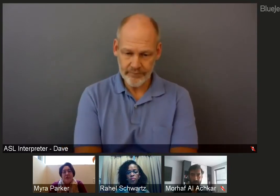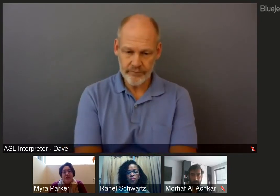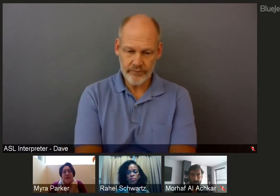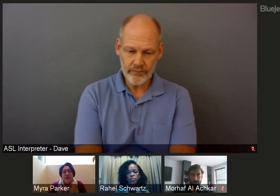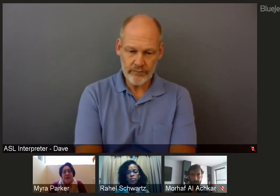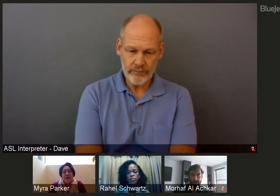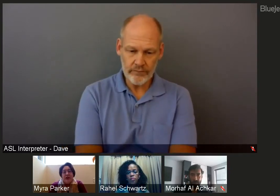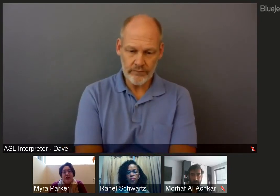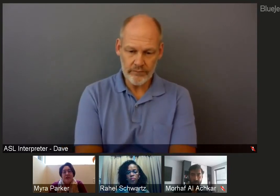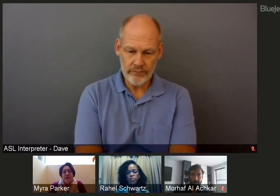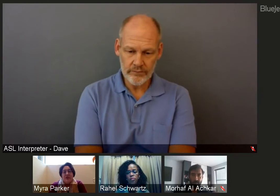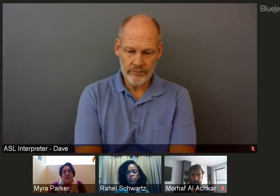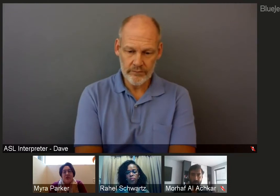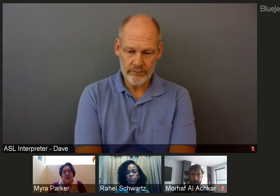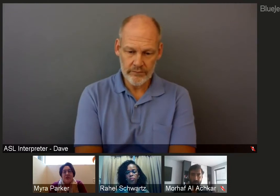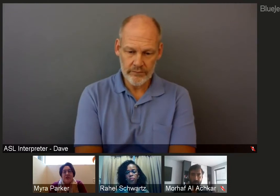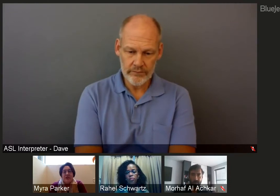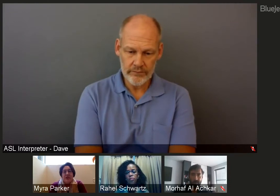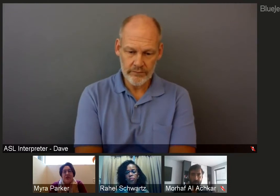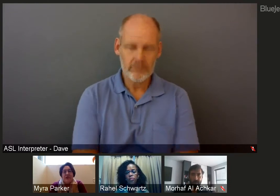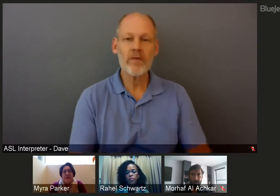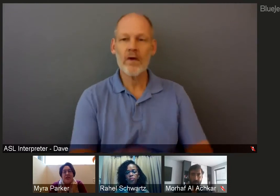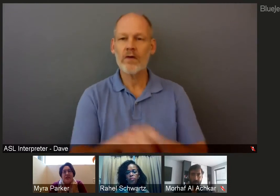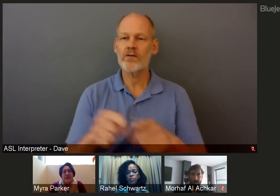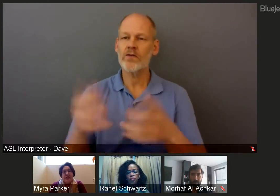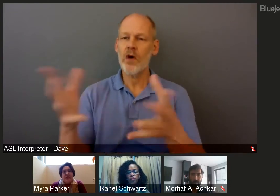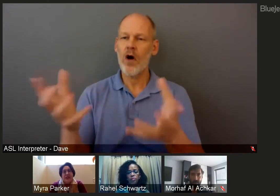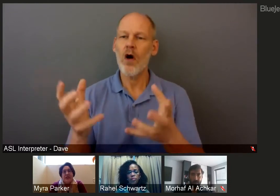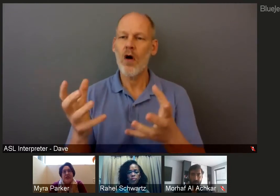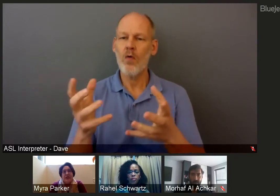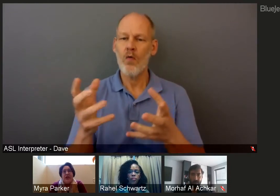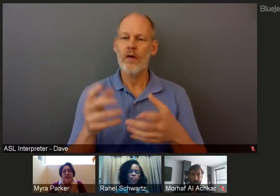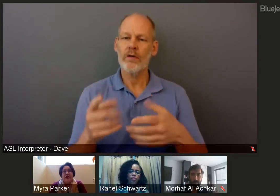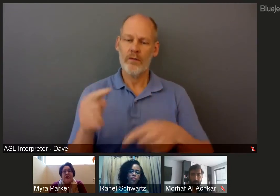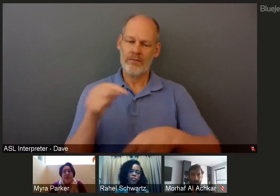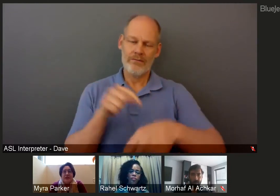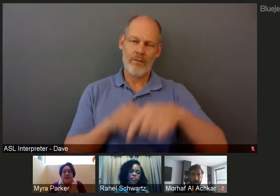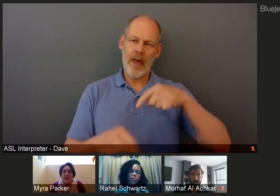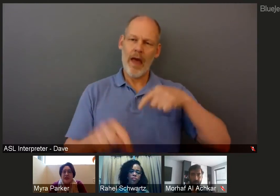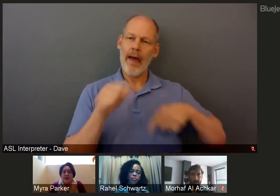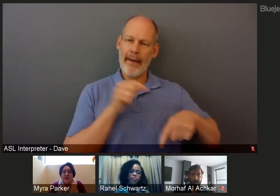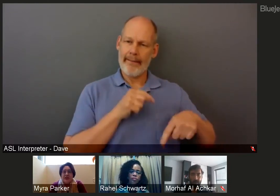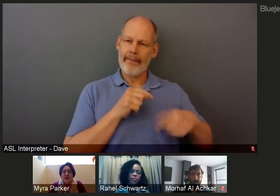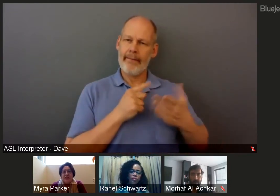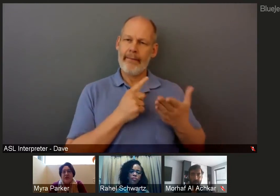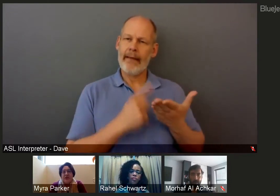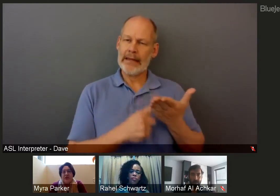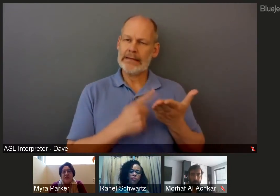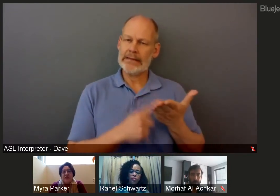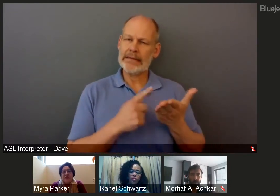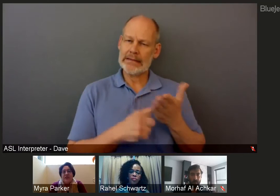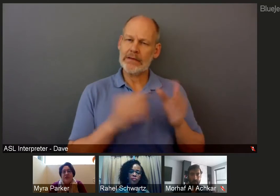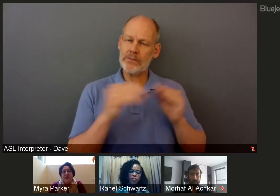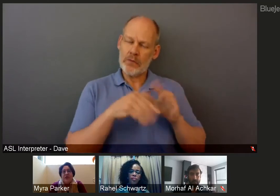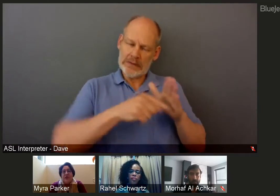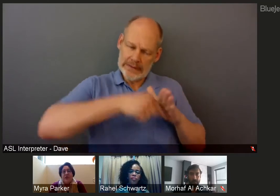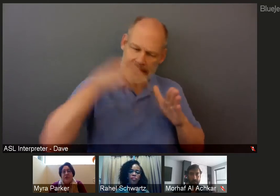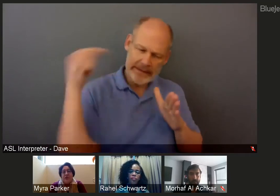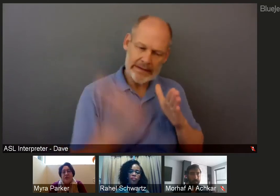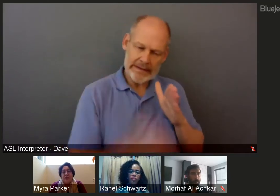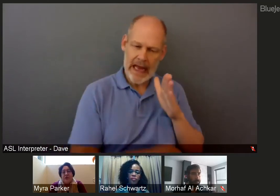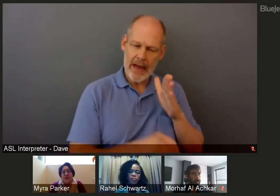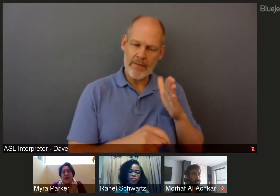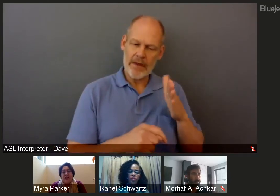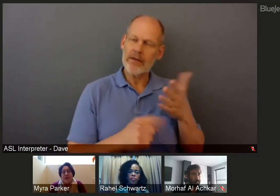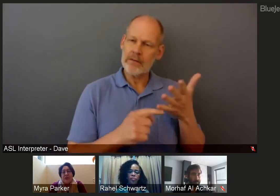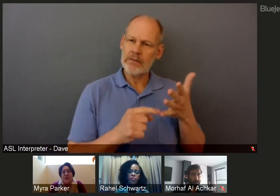also begin to unpack some of the comments that you all have made. I think there's a lot of complexity here. There's a lot of nuances to being